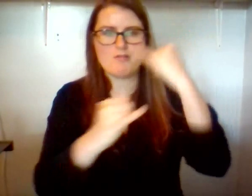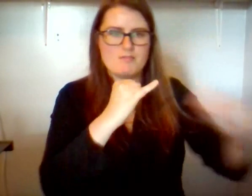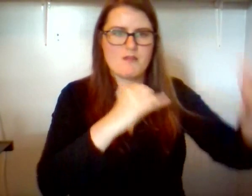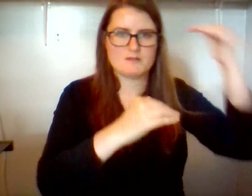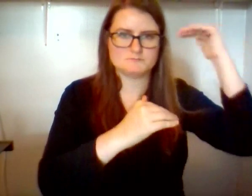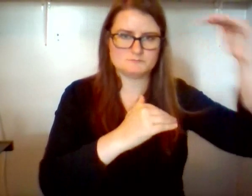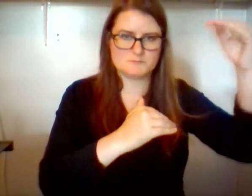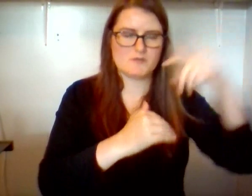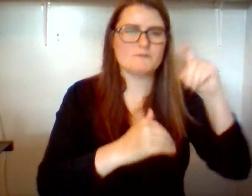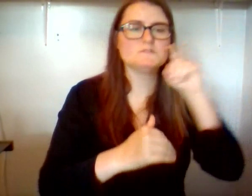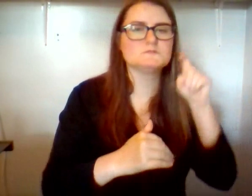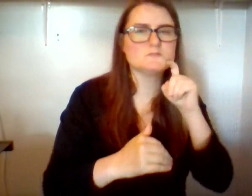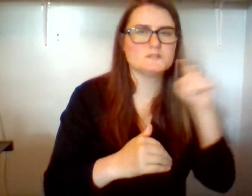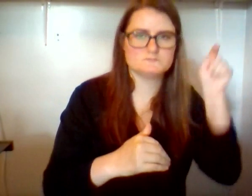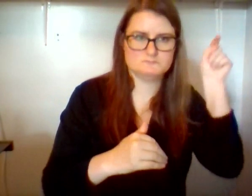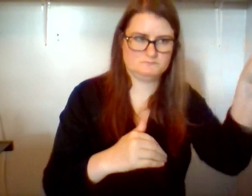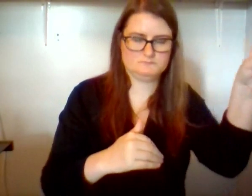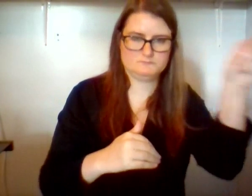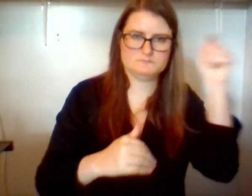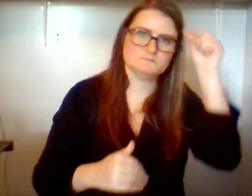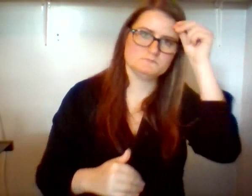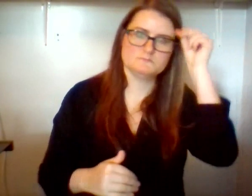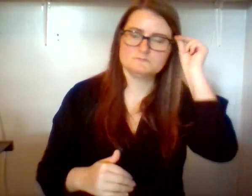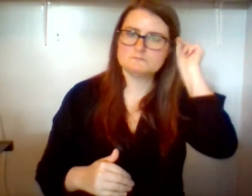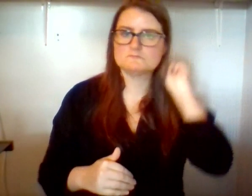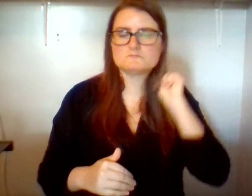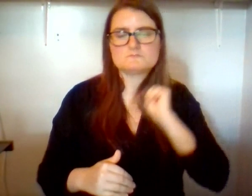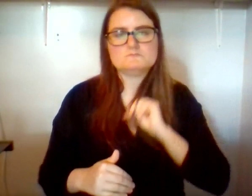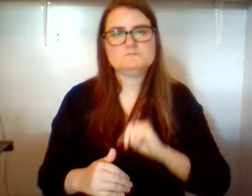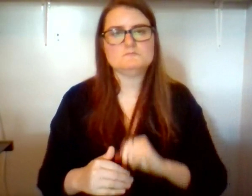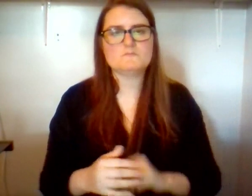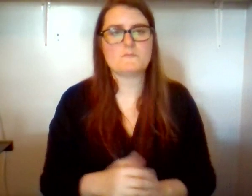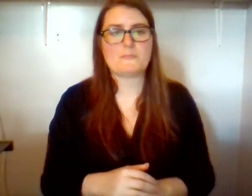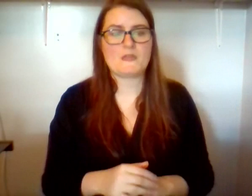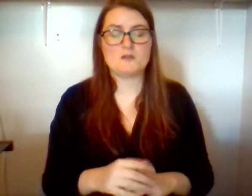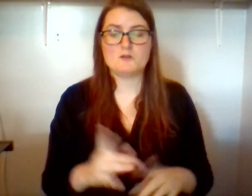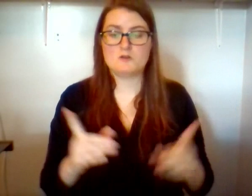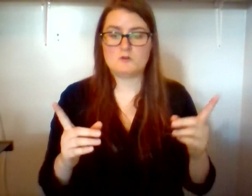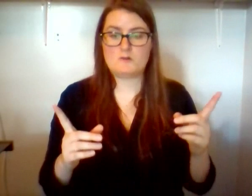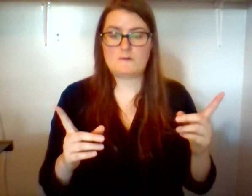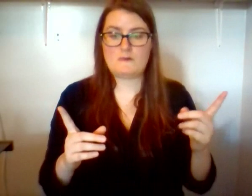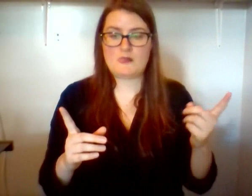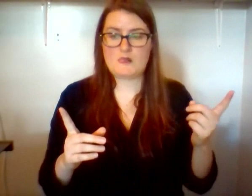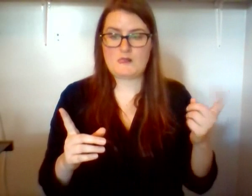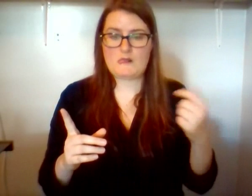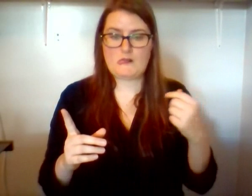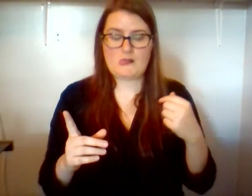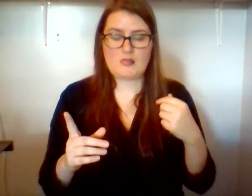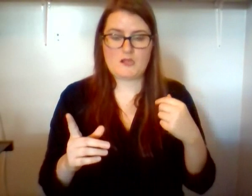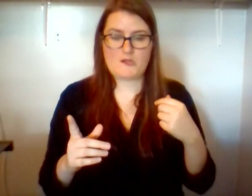Don't put yourself in that situation where touching is